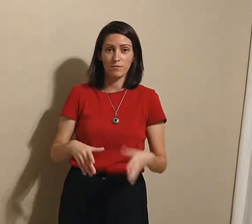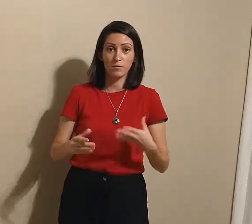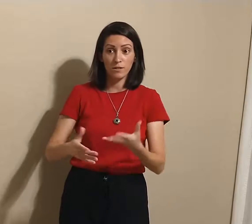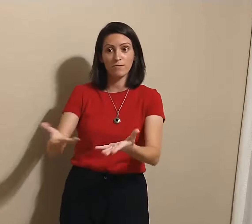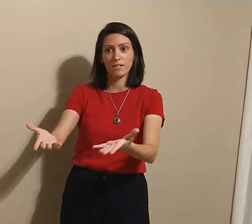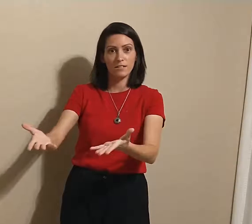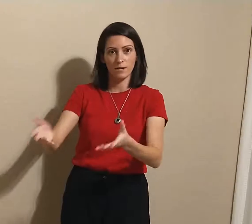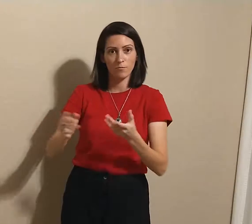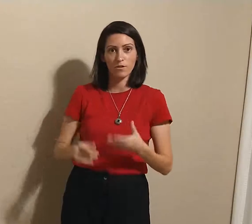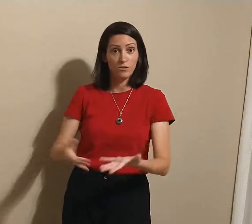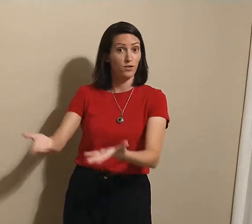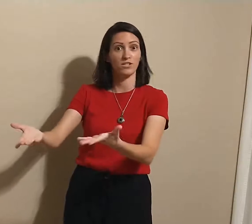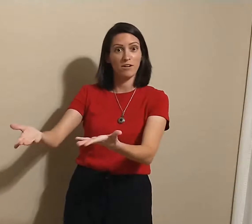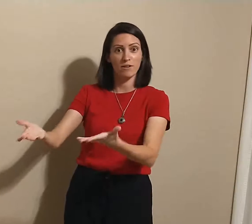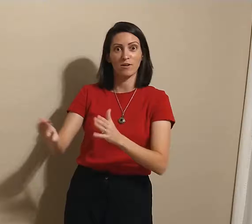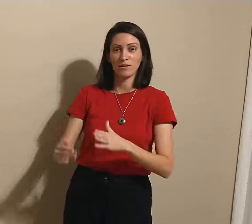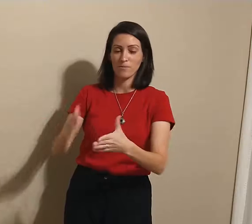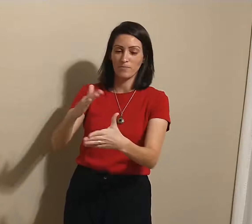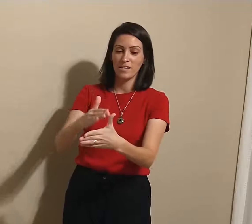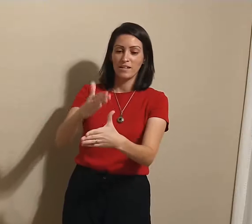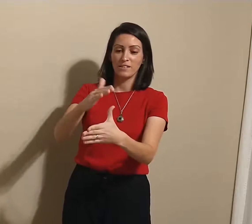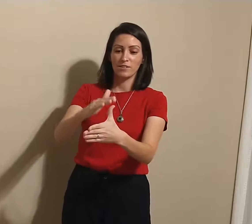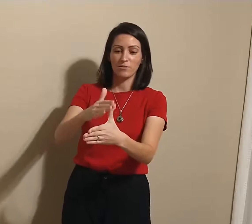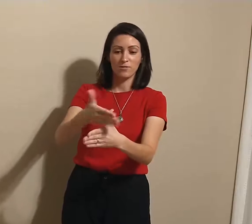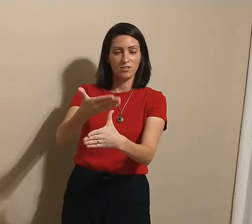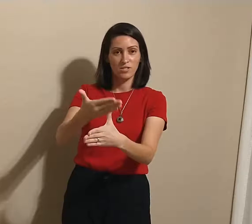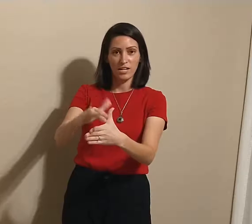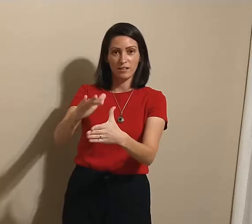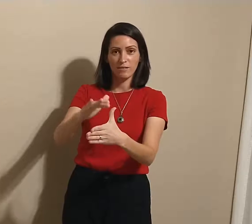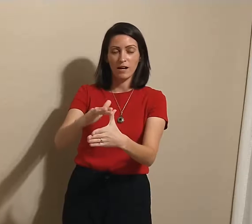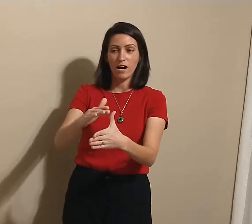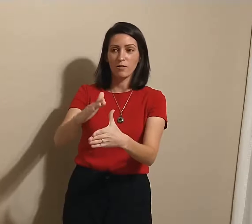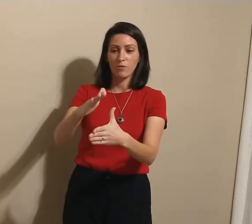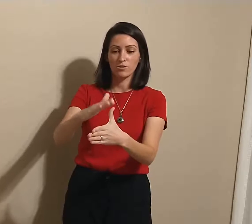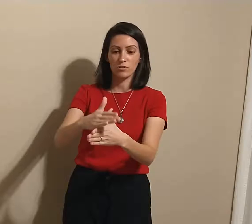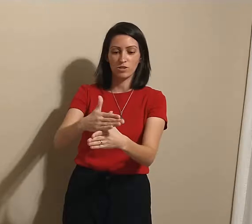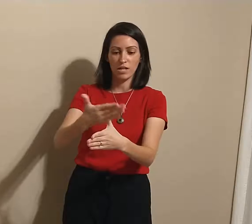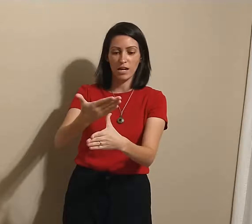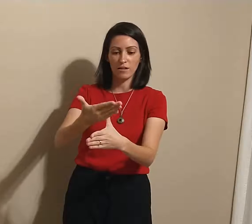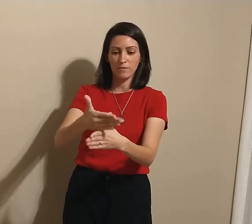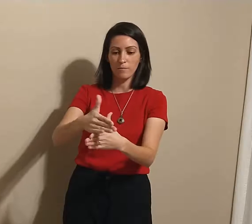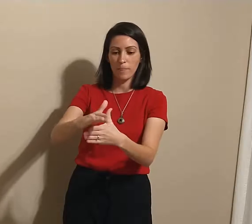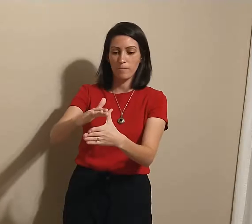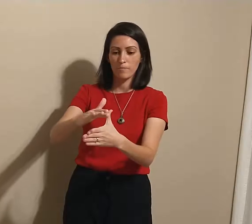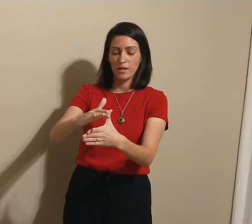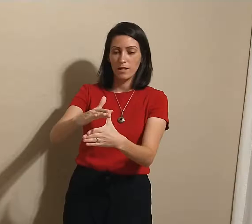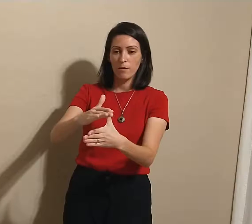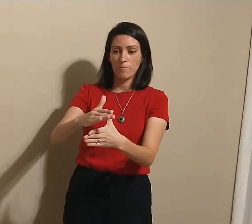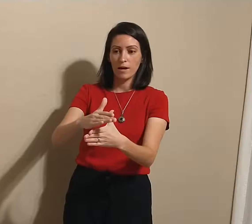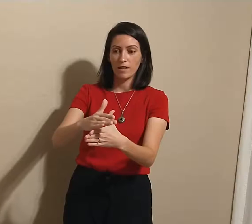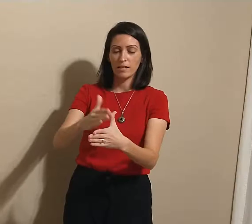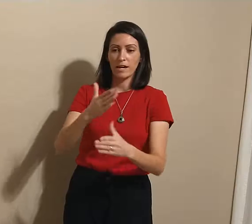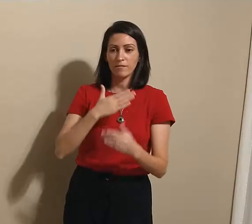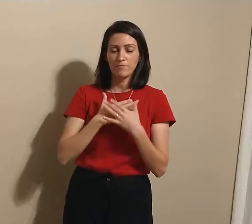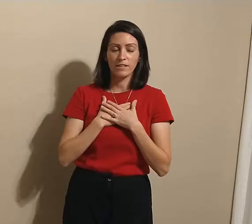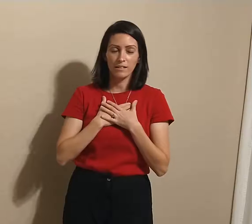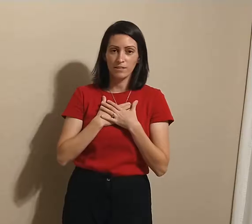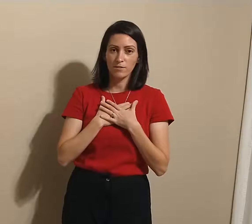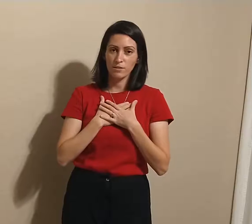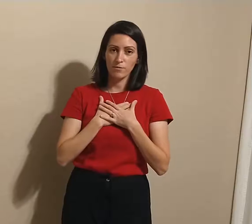you're giving it to them, well, then you're not sharing, are you? So, share. I want to share my life. I like to do this for